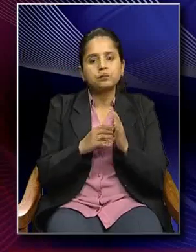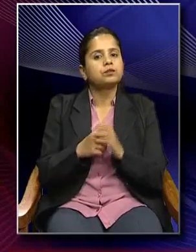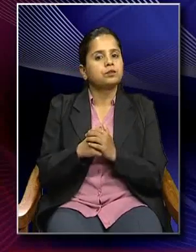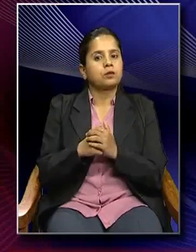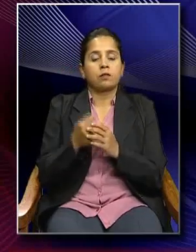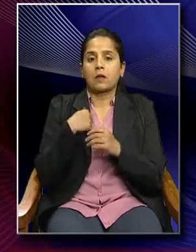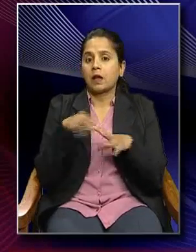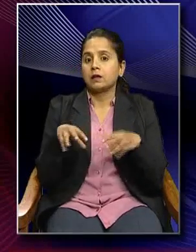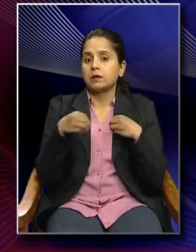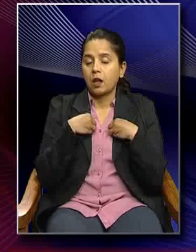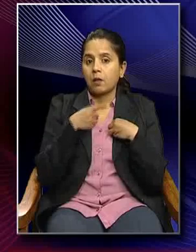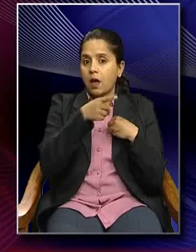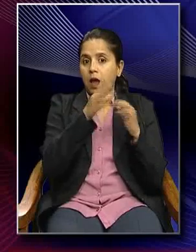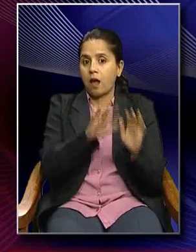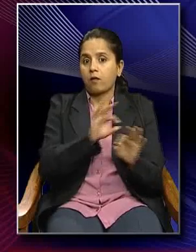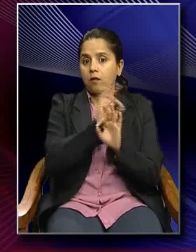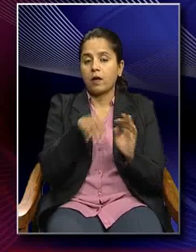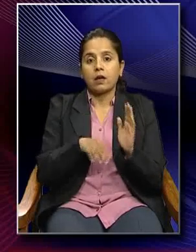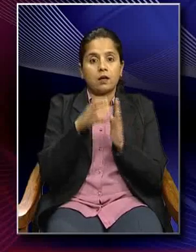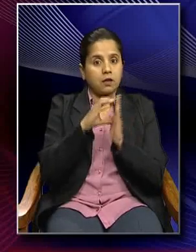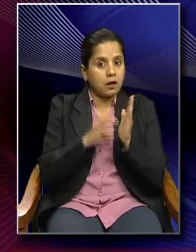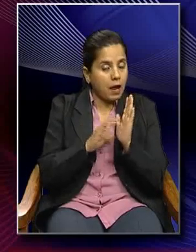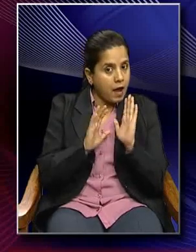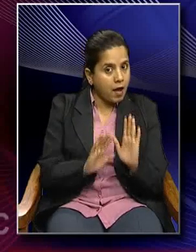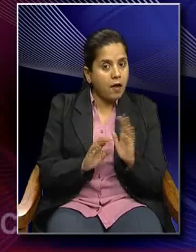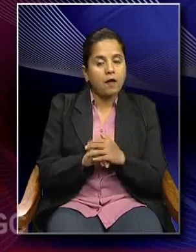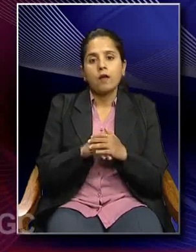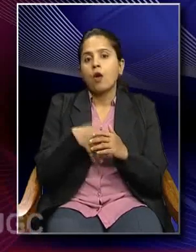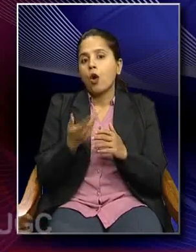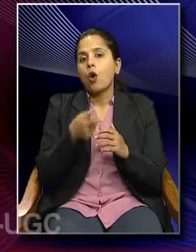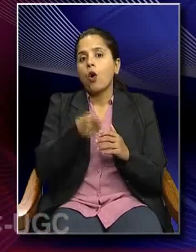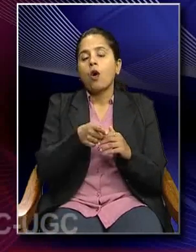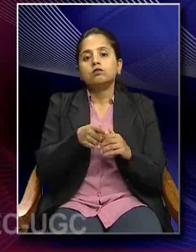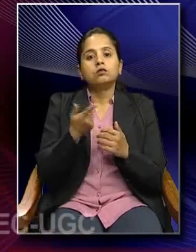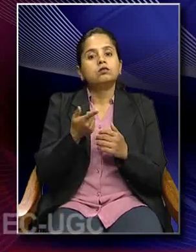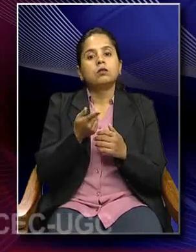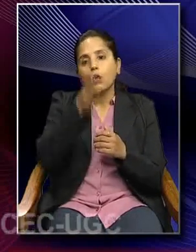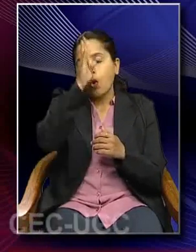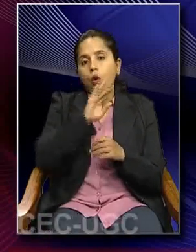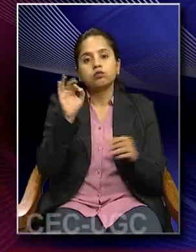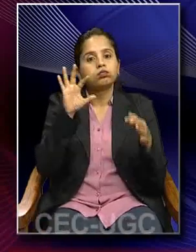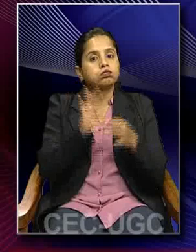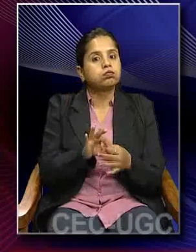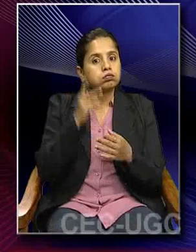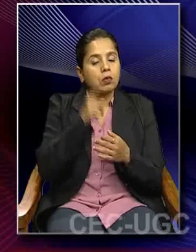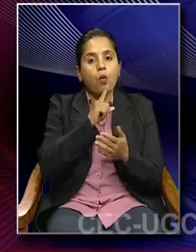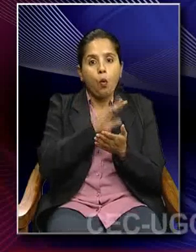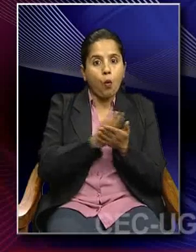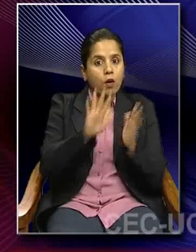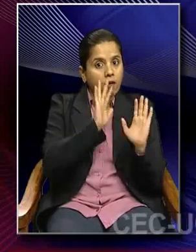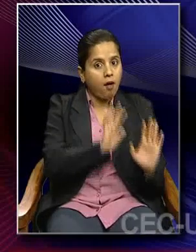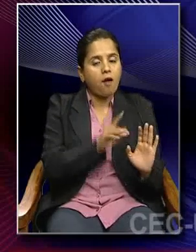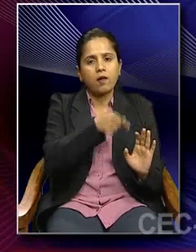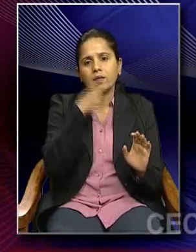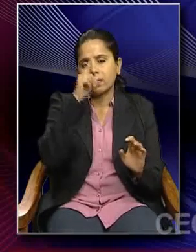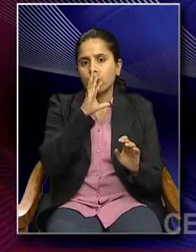We accept what is there in the text or as sacred scriptures and consider them to be the